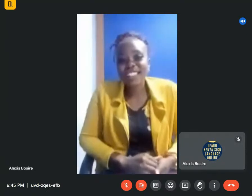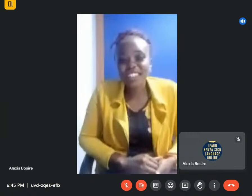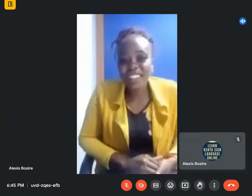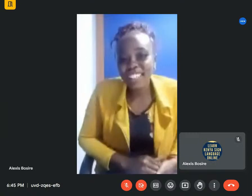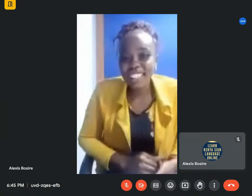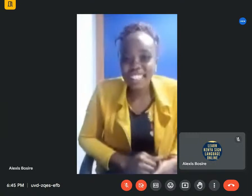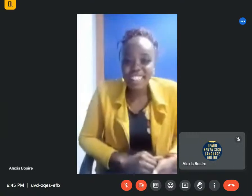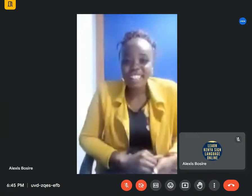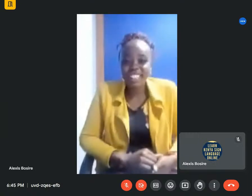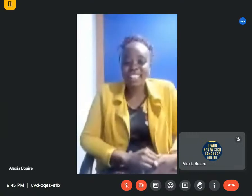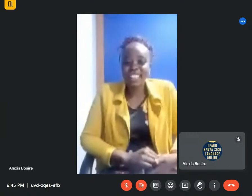question?